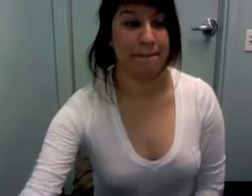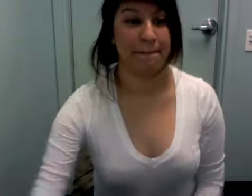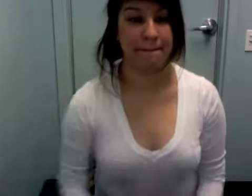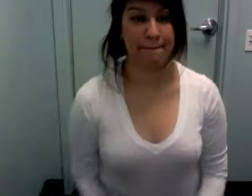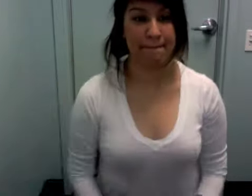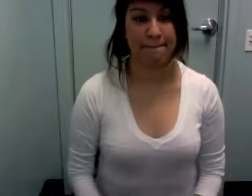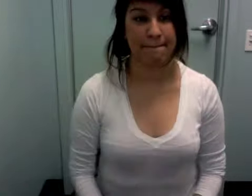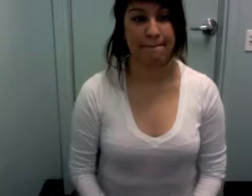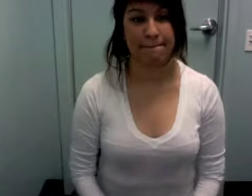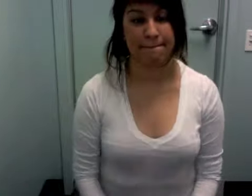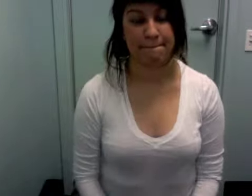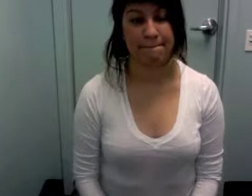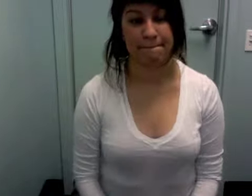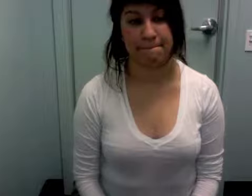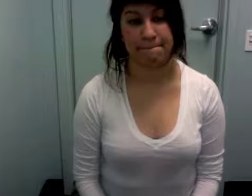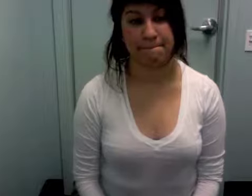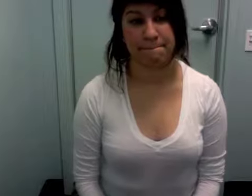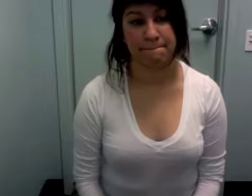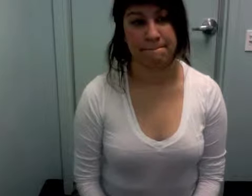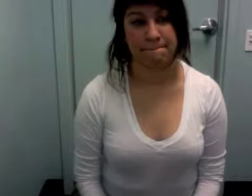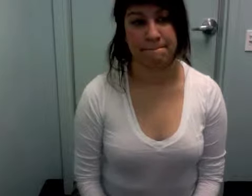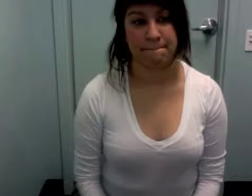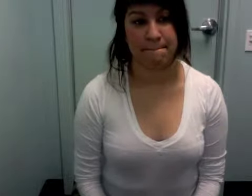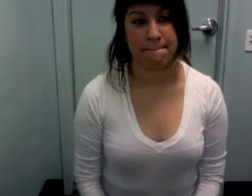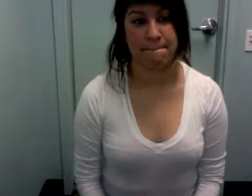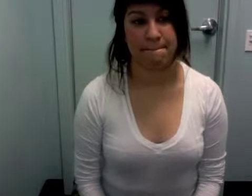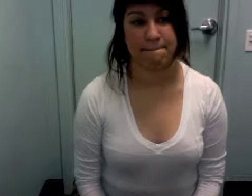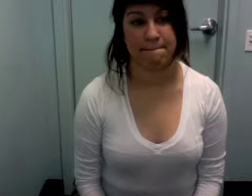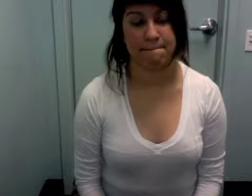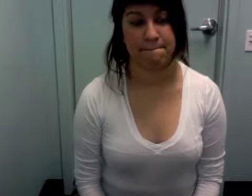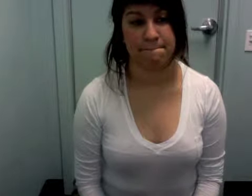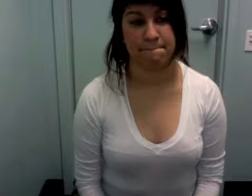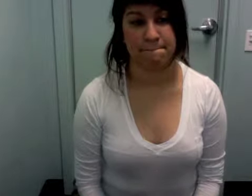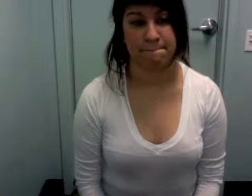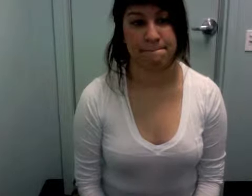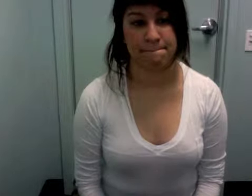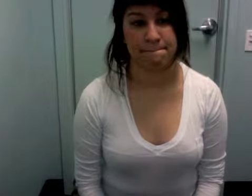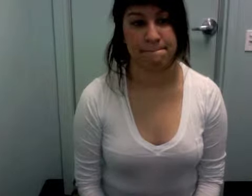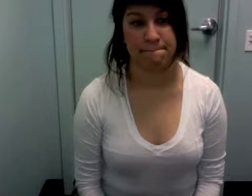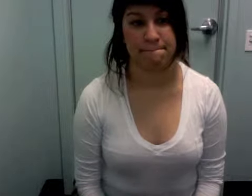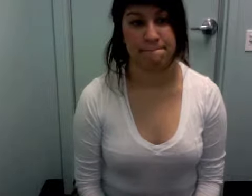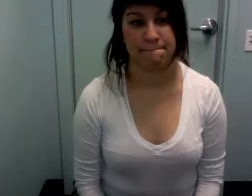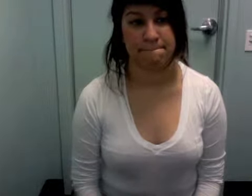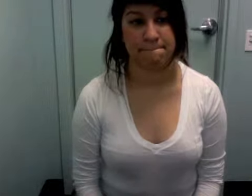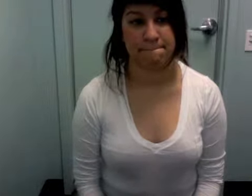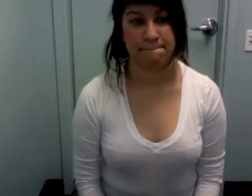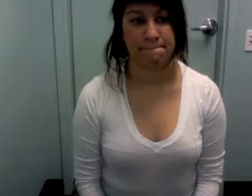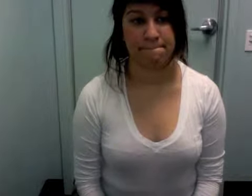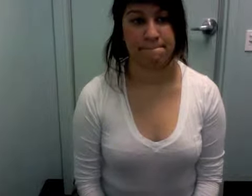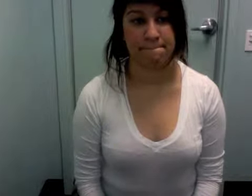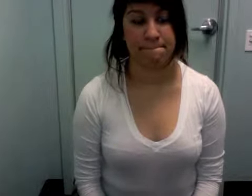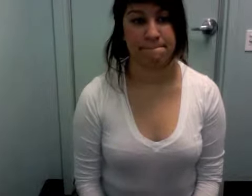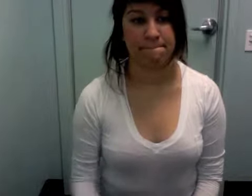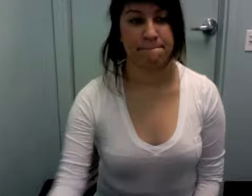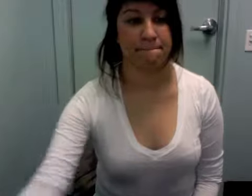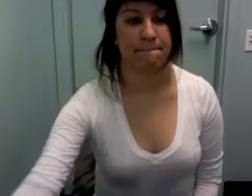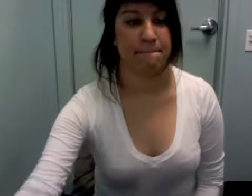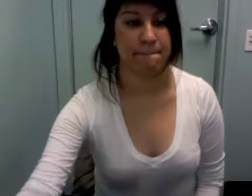of all the different kinds of candles we can have in the world, probably the most elegant is a taper candle, which is this. So we have to